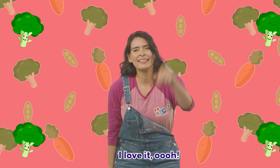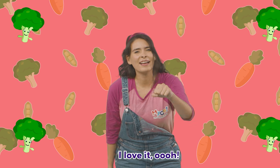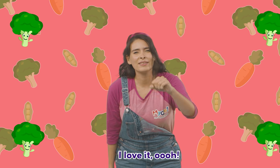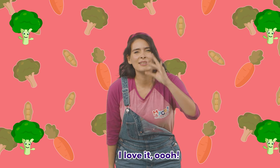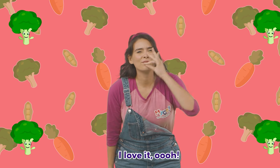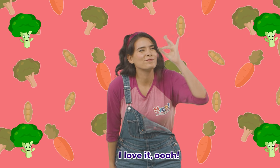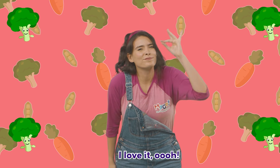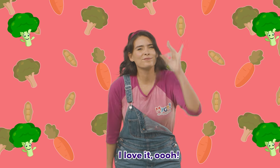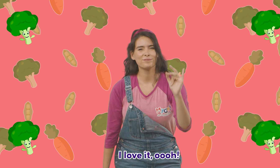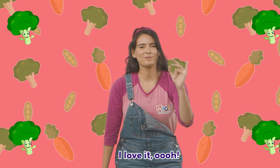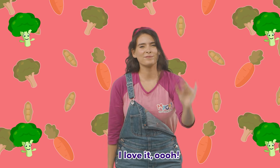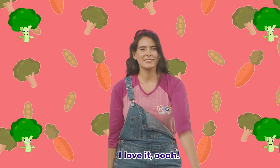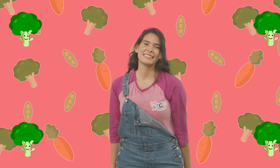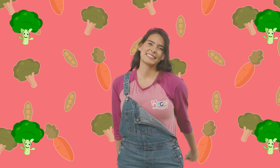love it. Ooh.